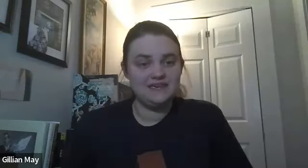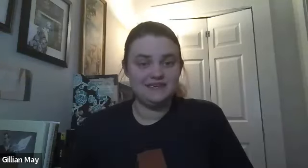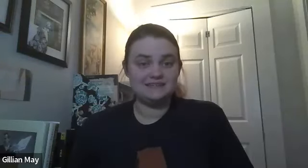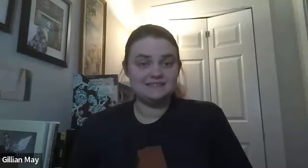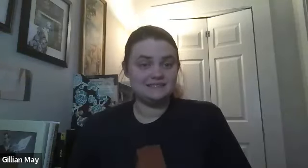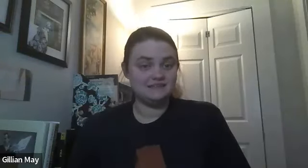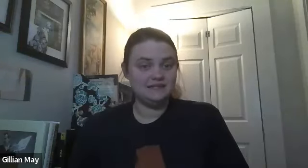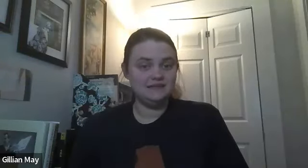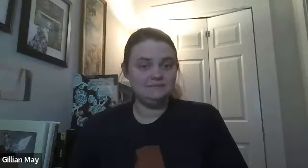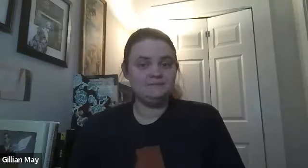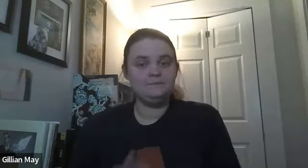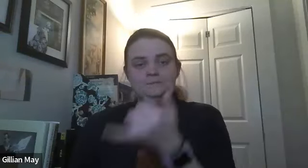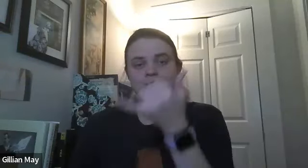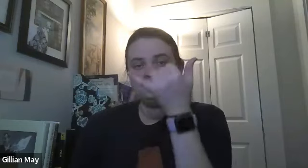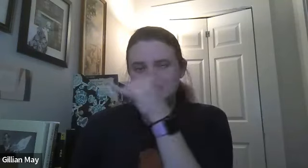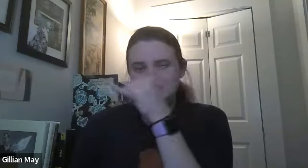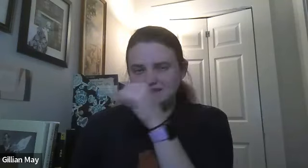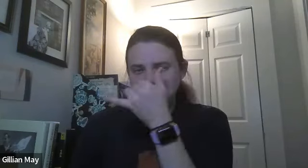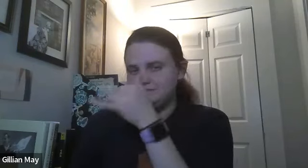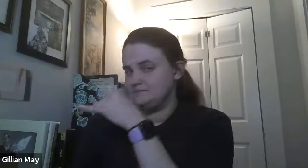Then silly. Silly.